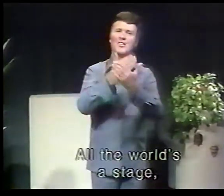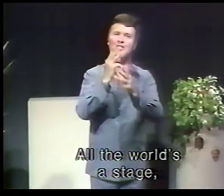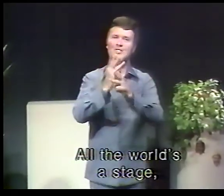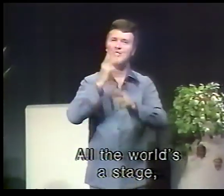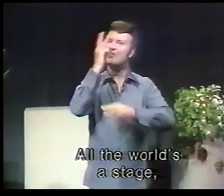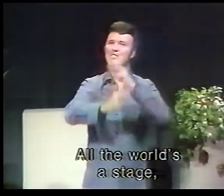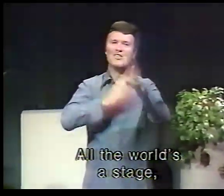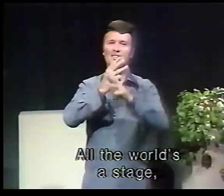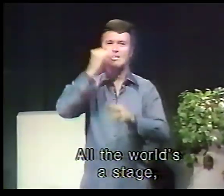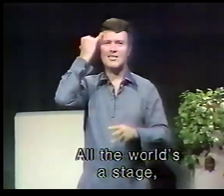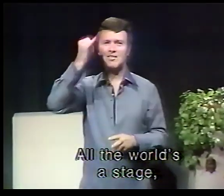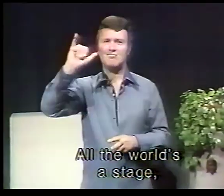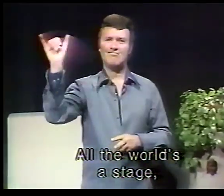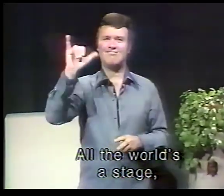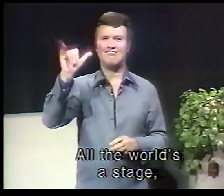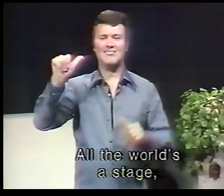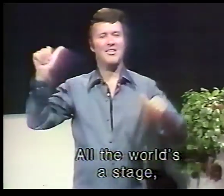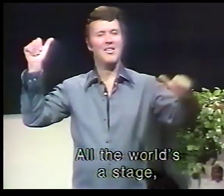All the world's a stage,